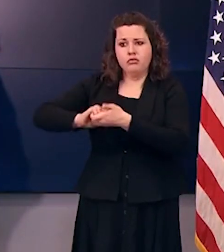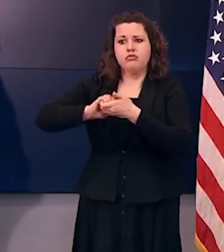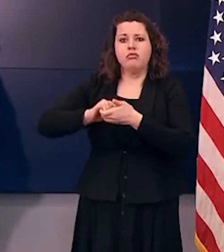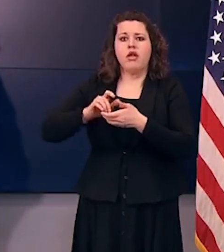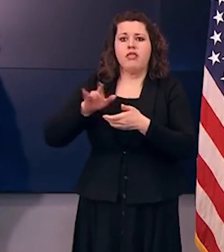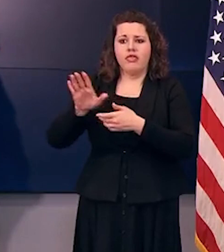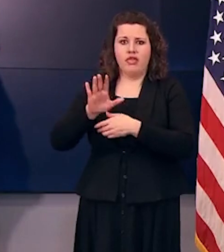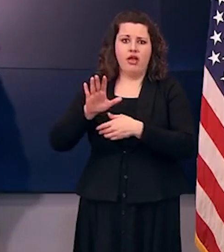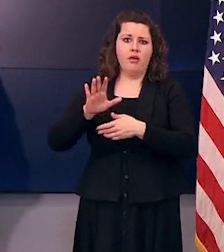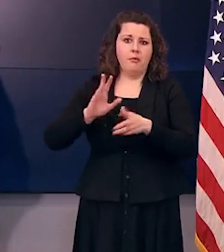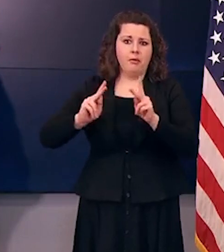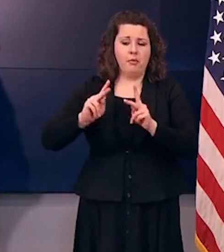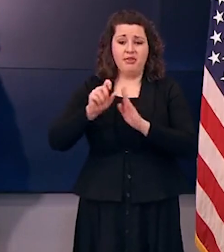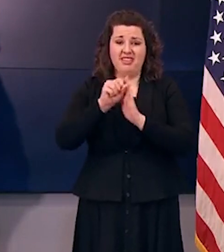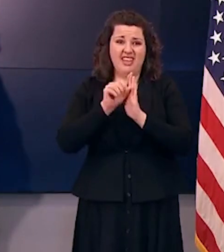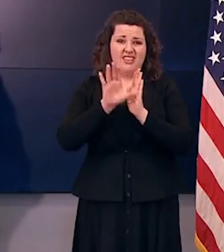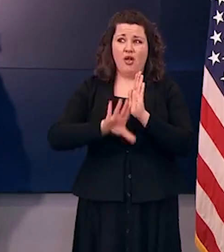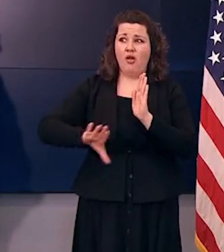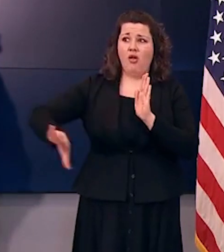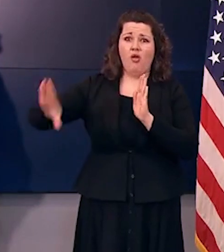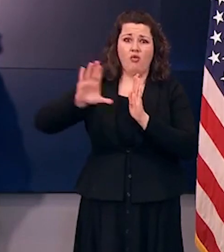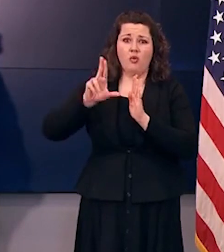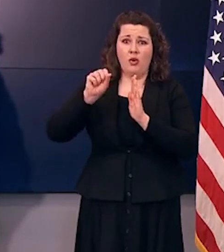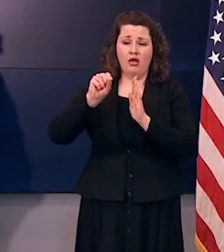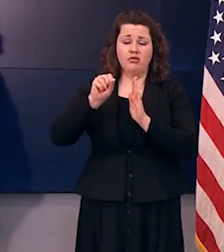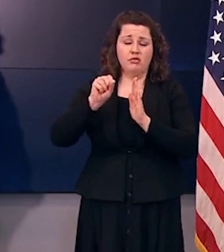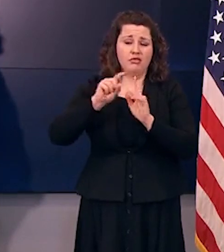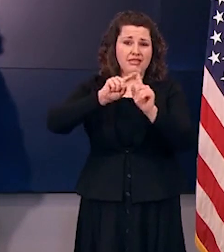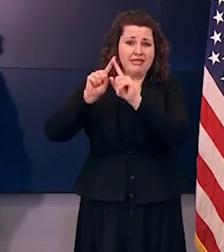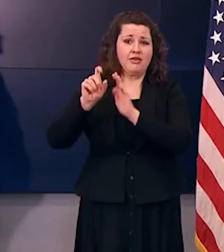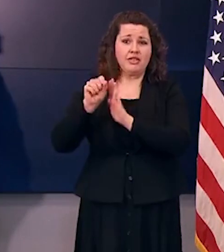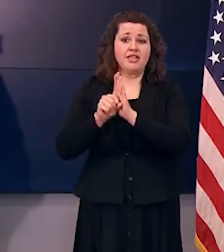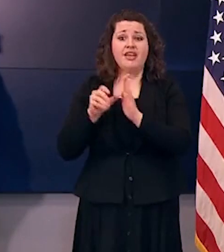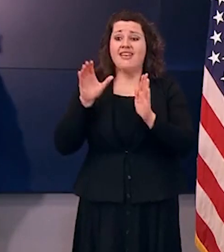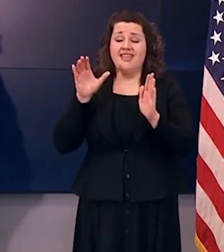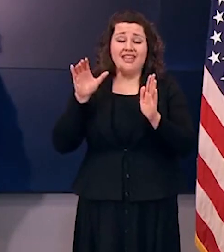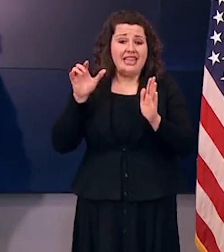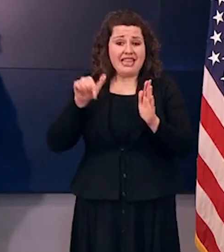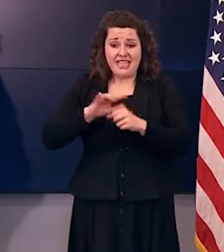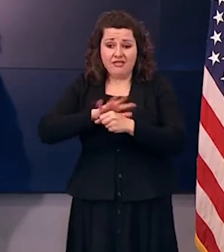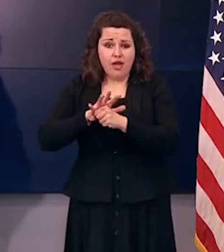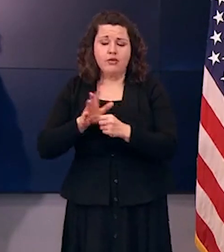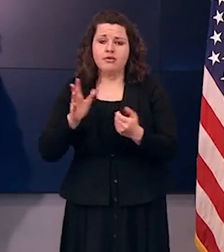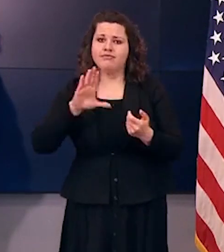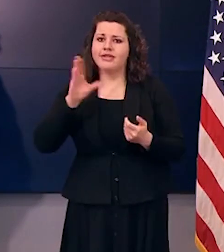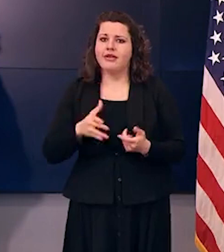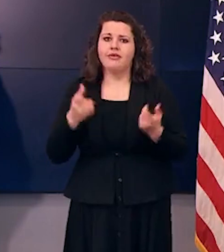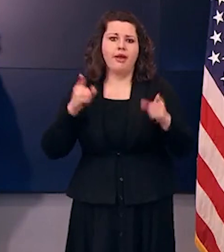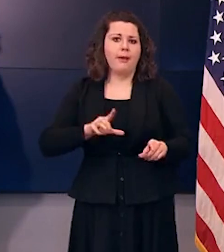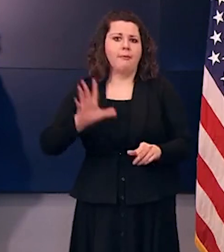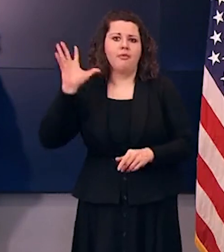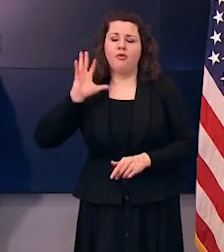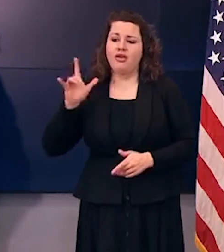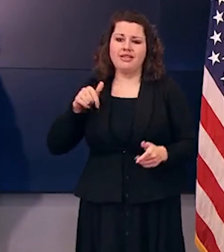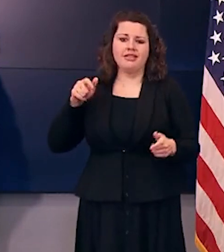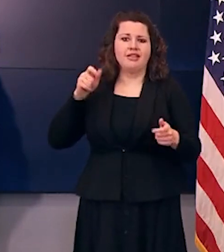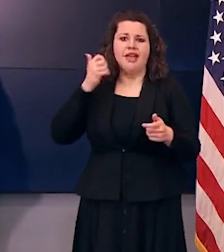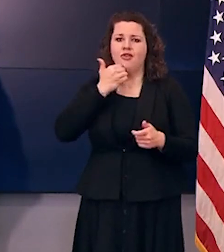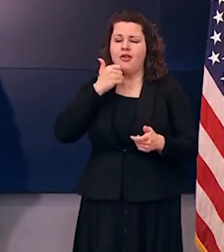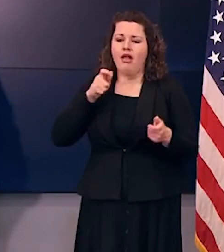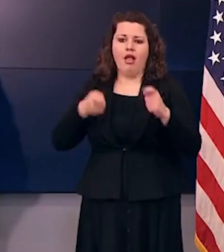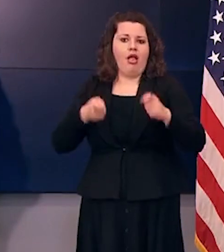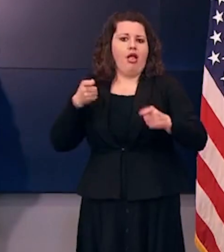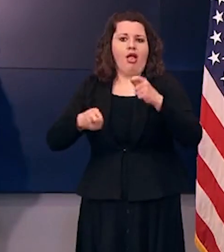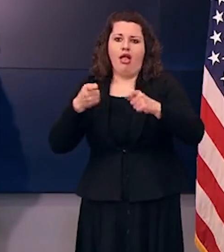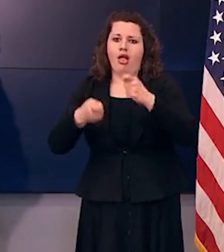their counterparts in states all across this country. This is an unprecedented virus. This is evolving on a daily